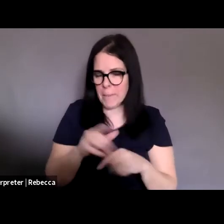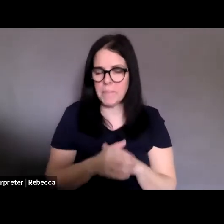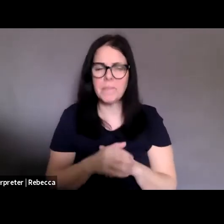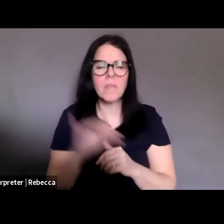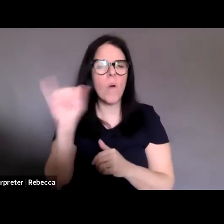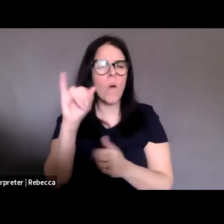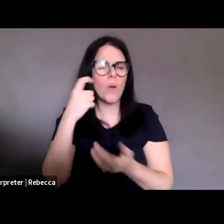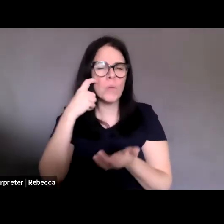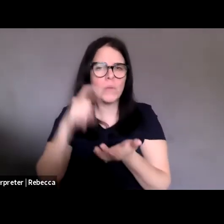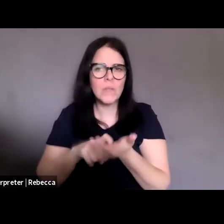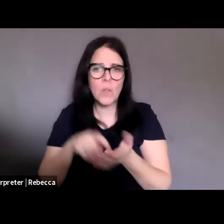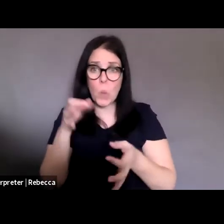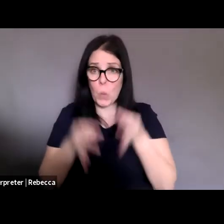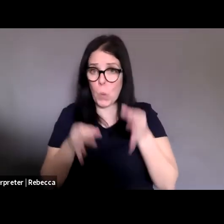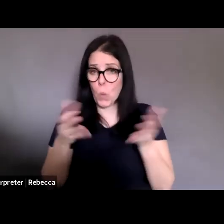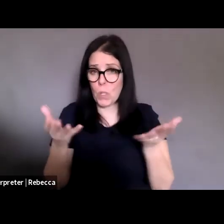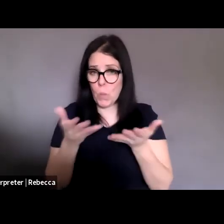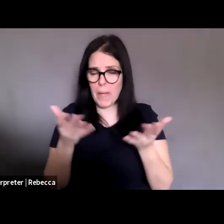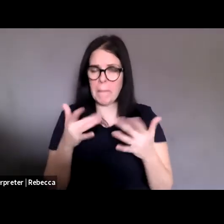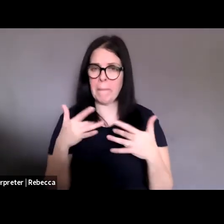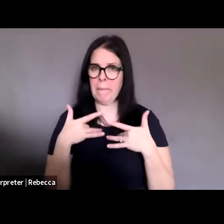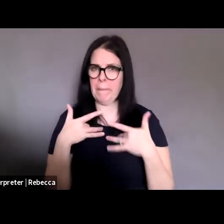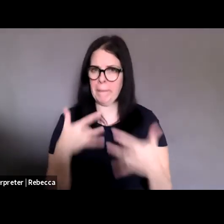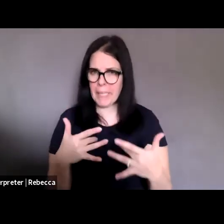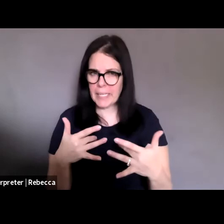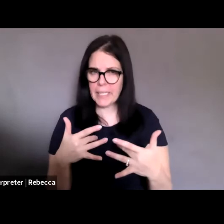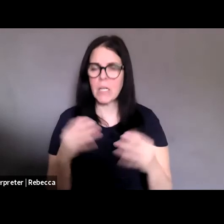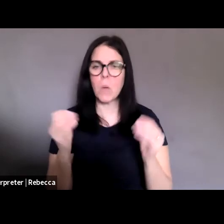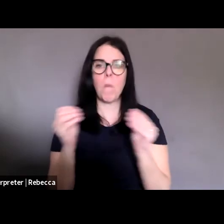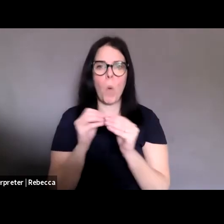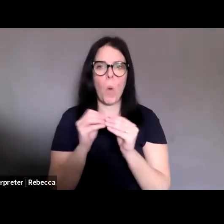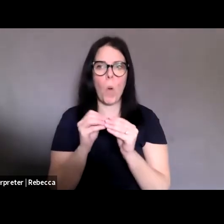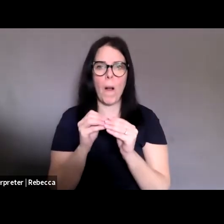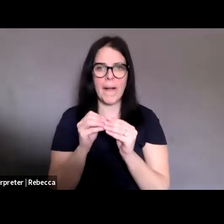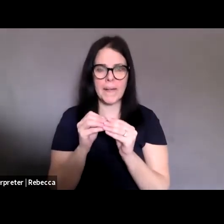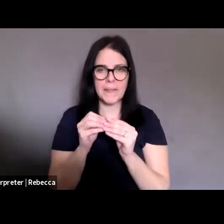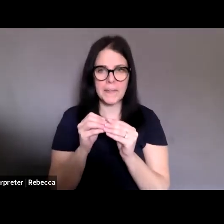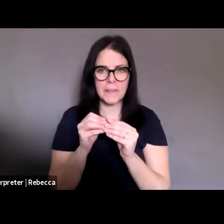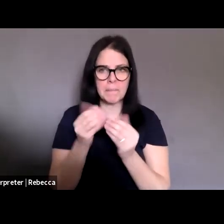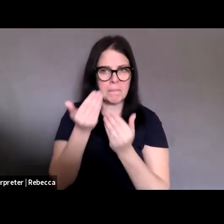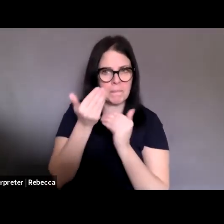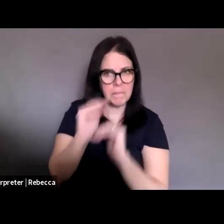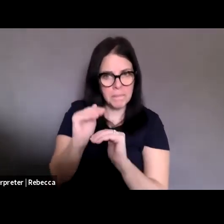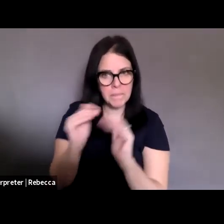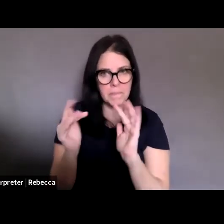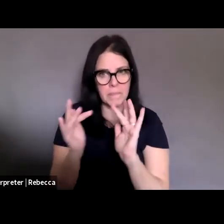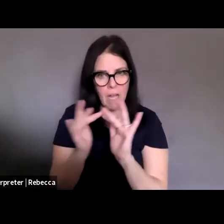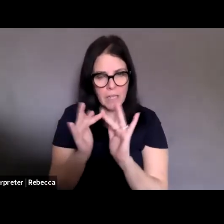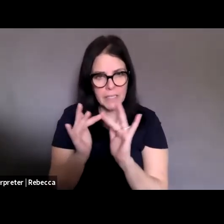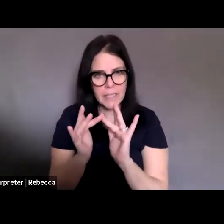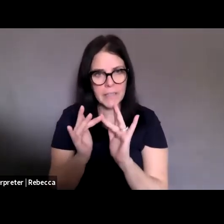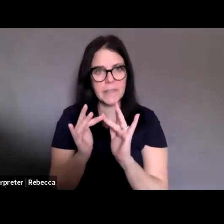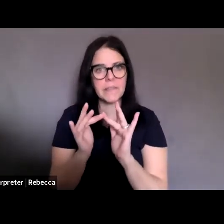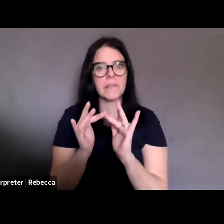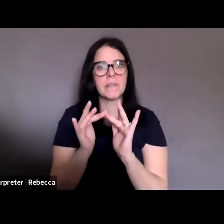were much more apt to impose restricted contact